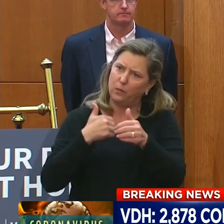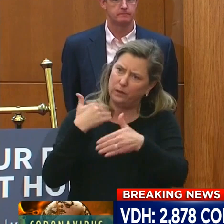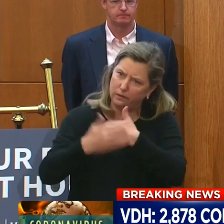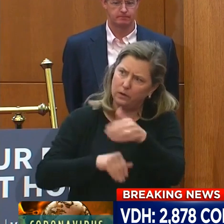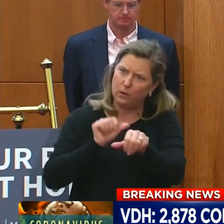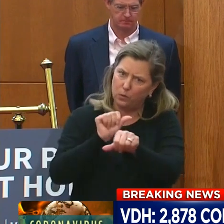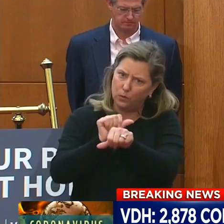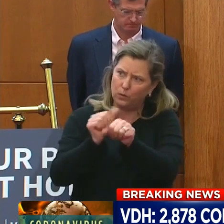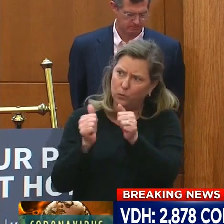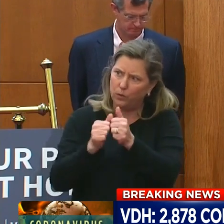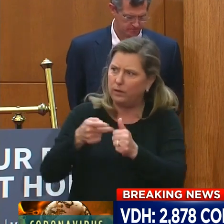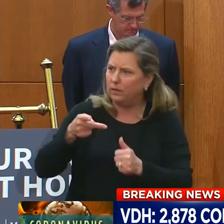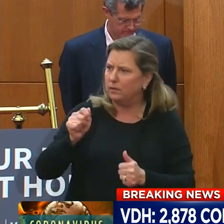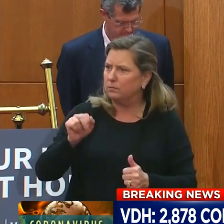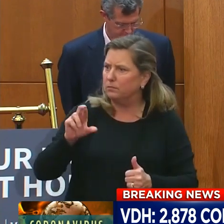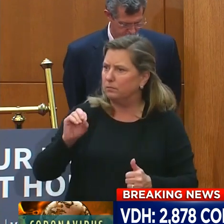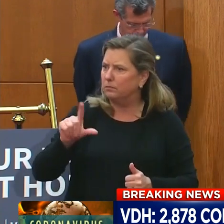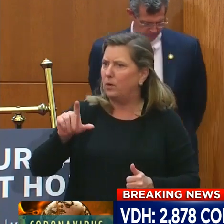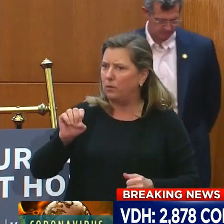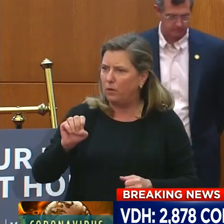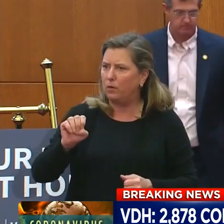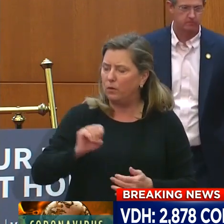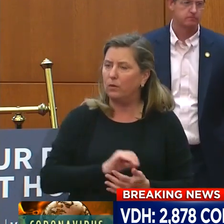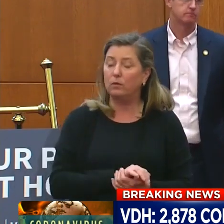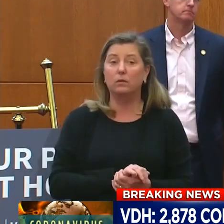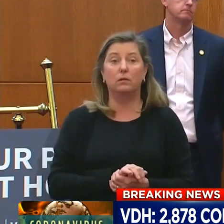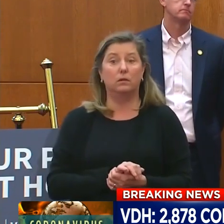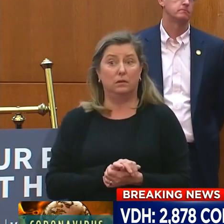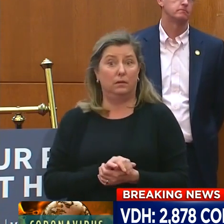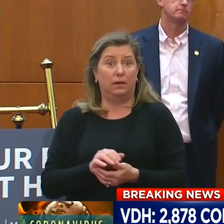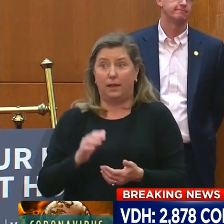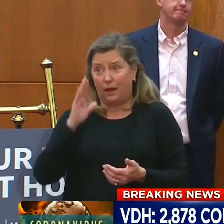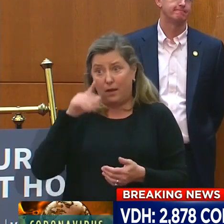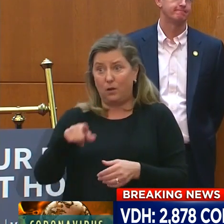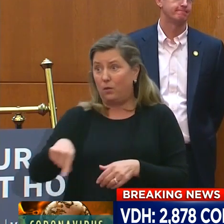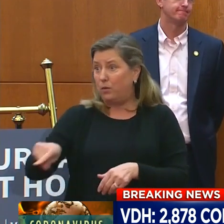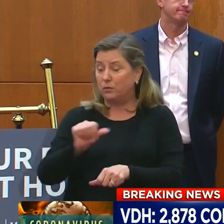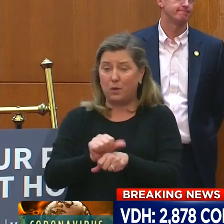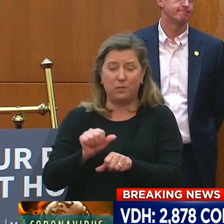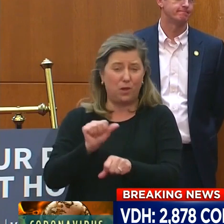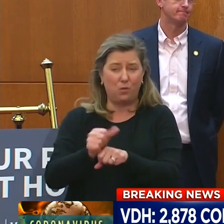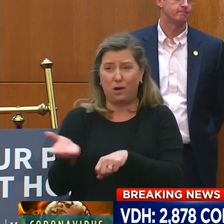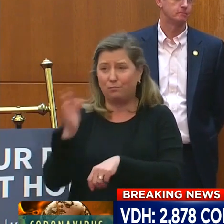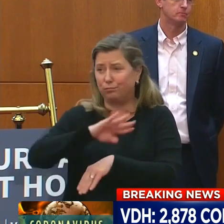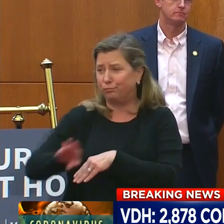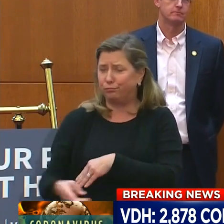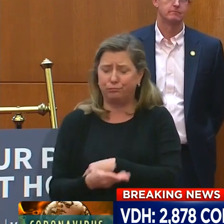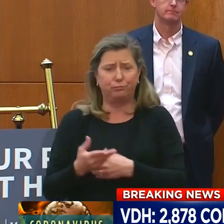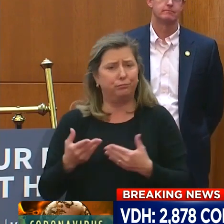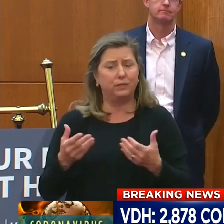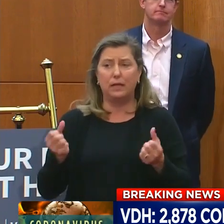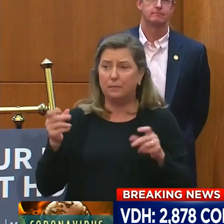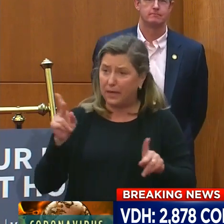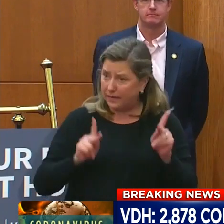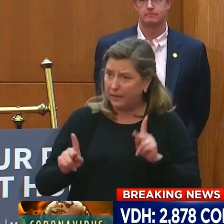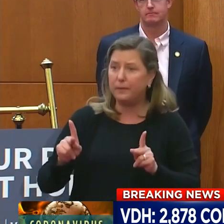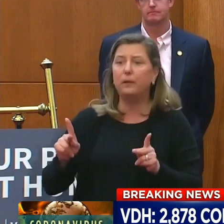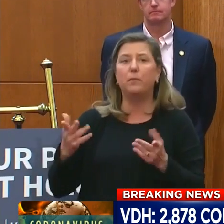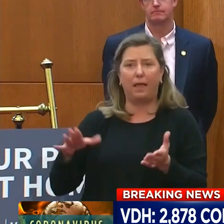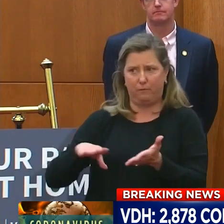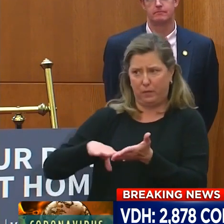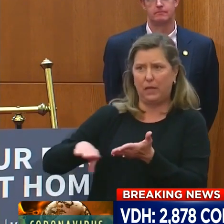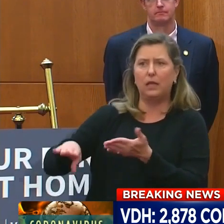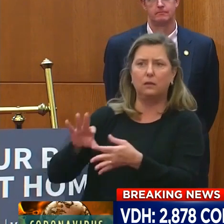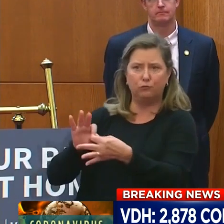and my folks are working around the clock. A number of individuals have been